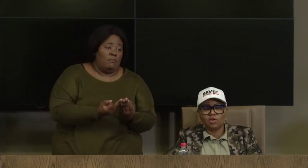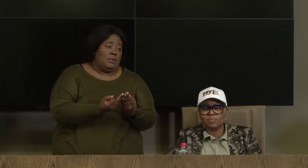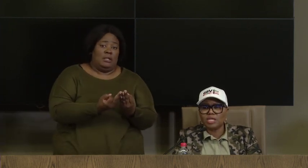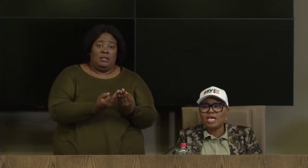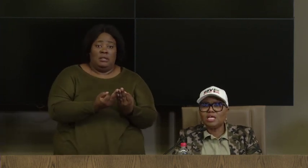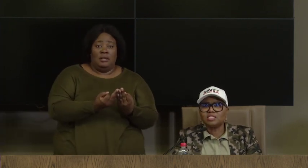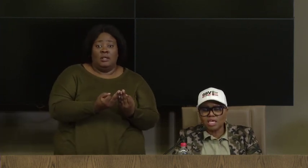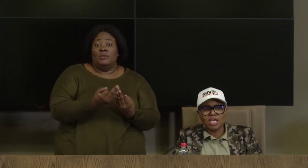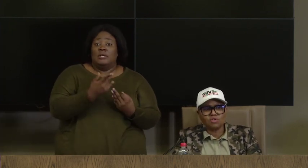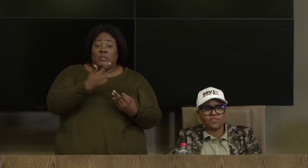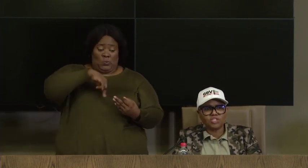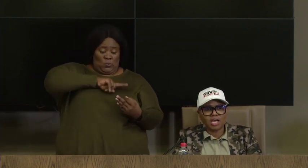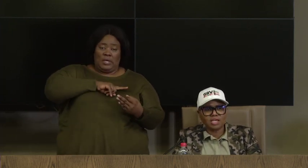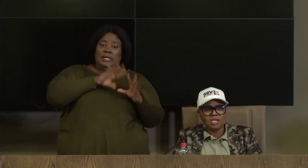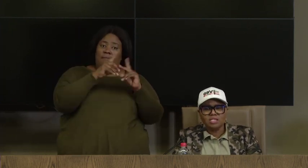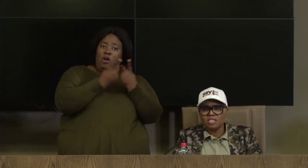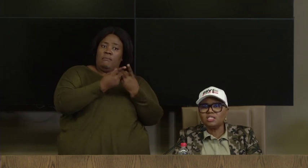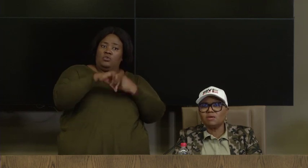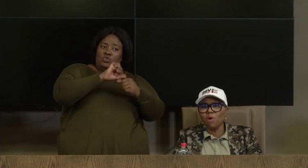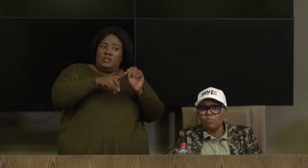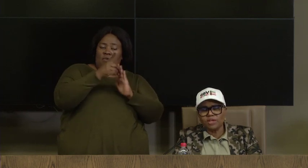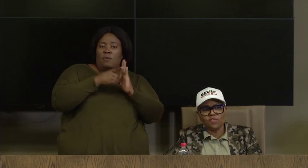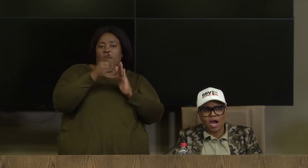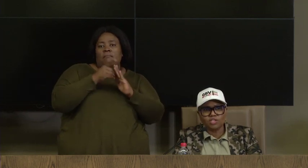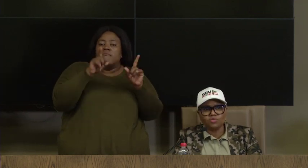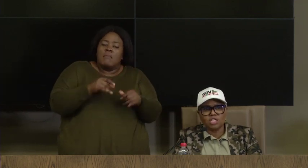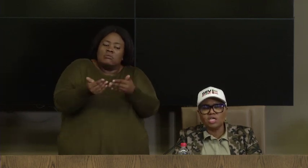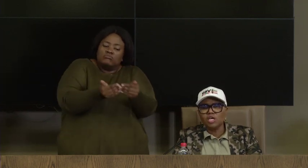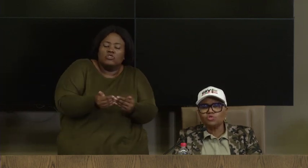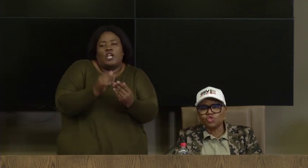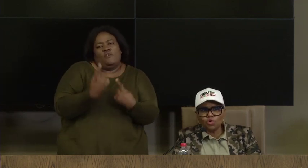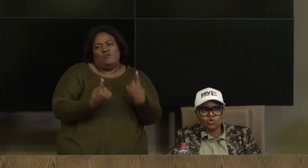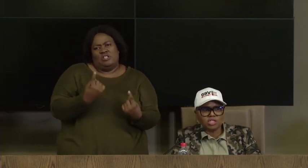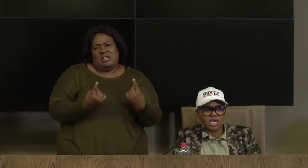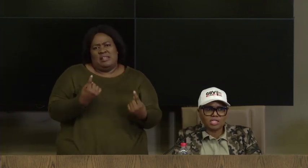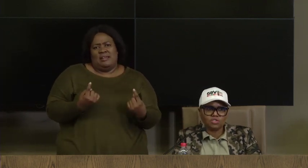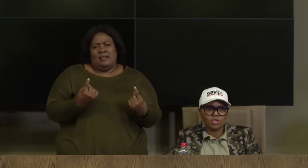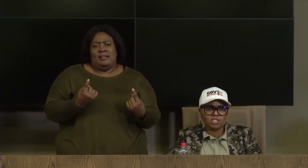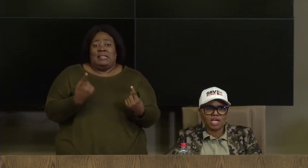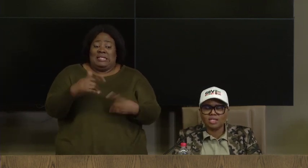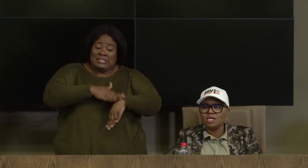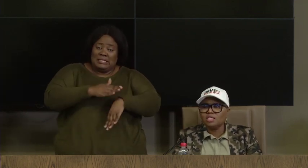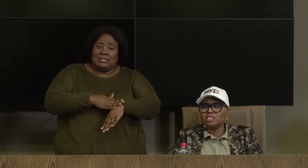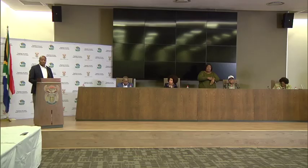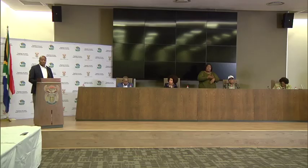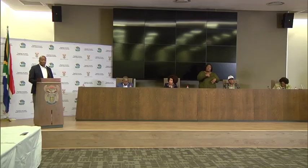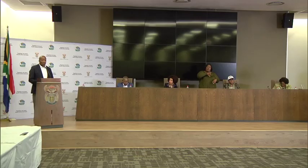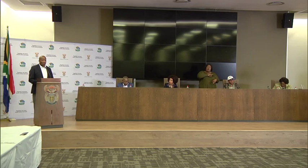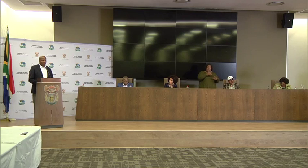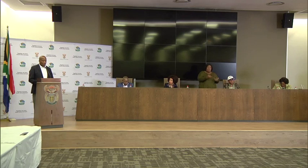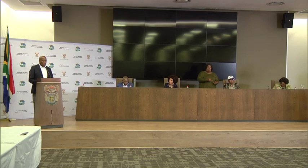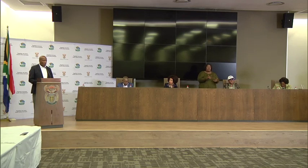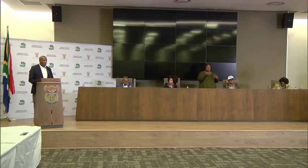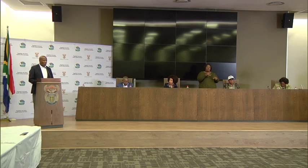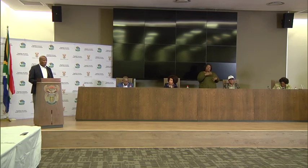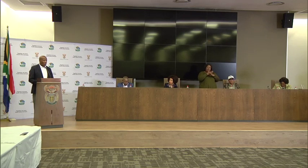Social Development. Let's take care of each other. This is the moment for us to really to show solidarity with each other. This is a moment